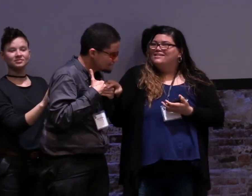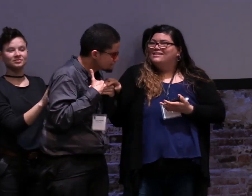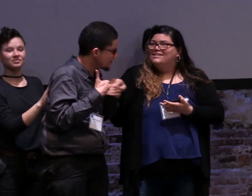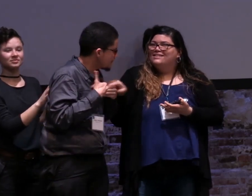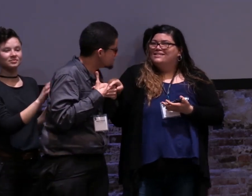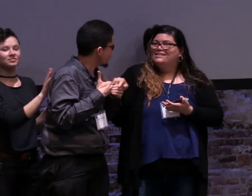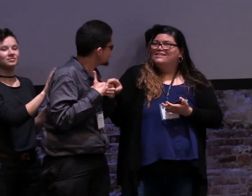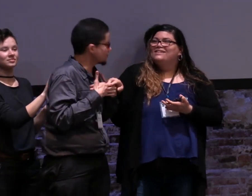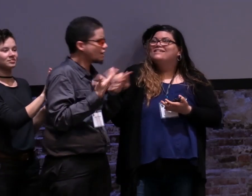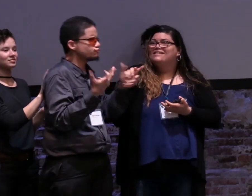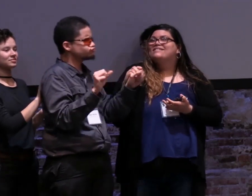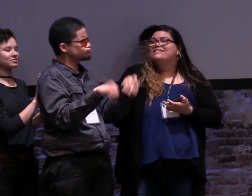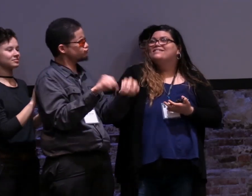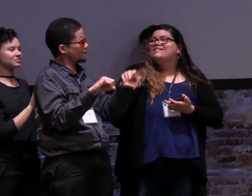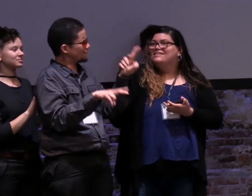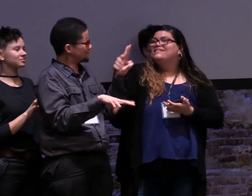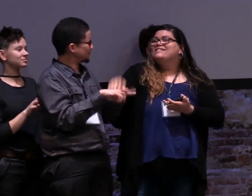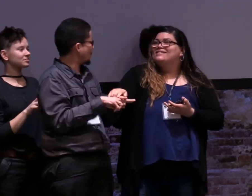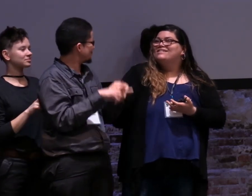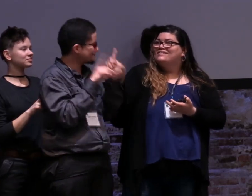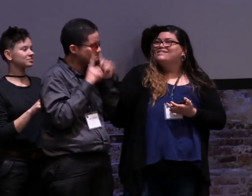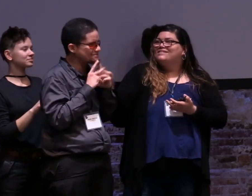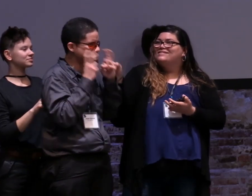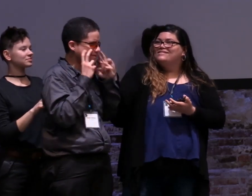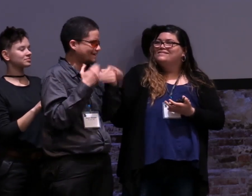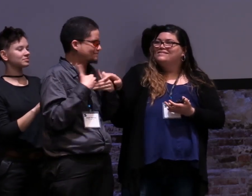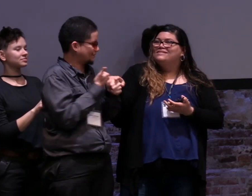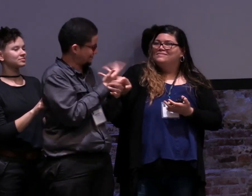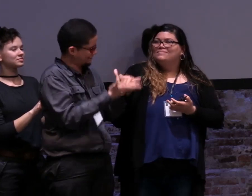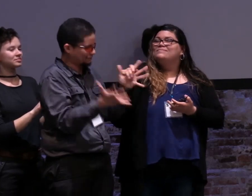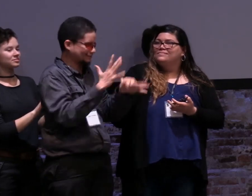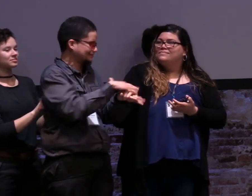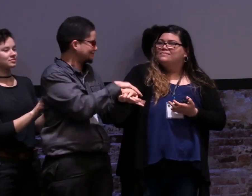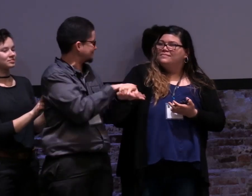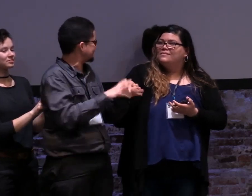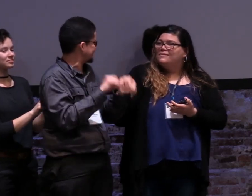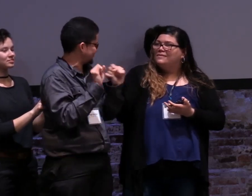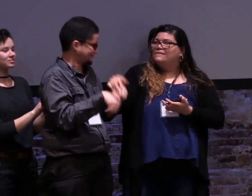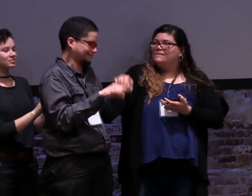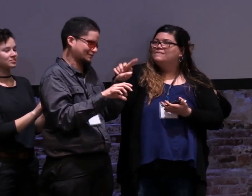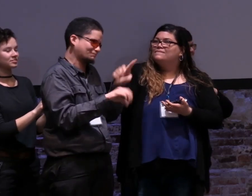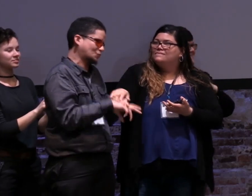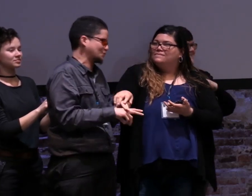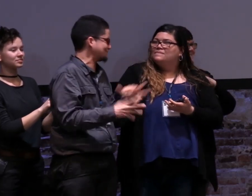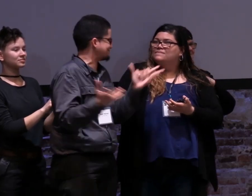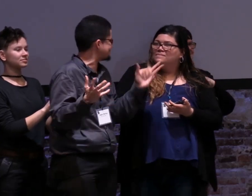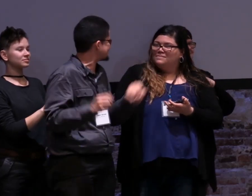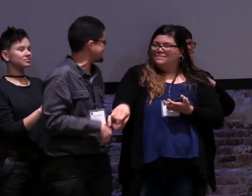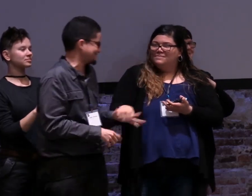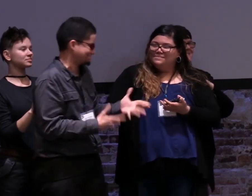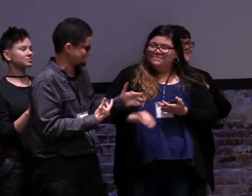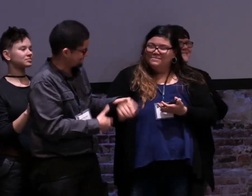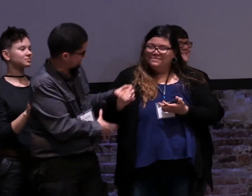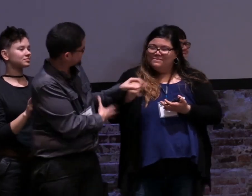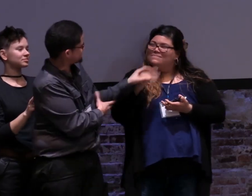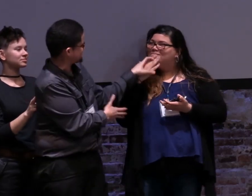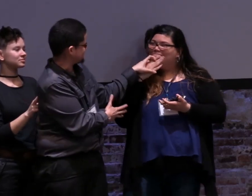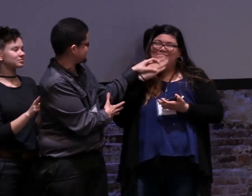we would see the people's reaction. They were awed, inspired, and they were pleasantly happy that they can access theater directly